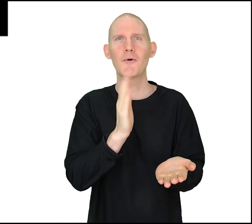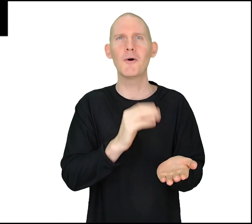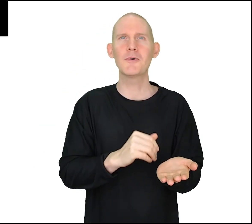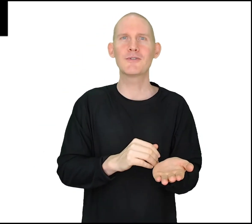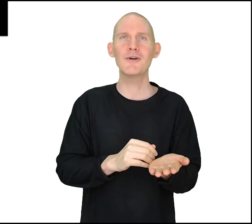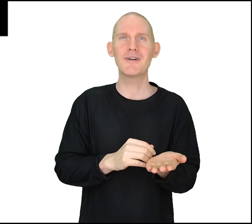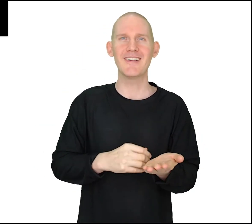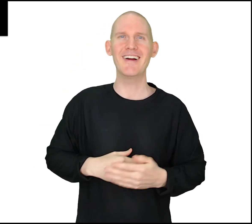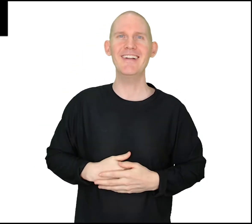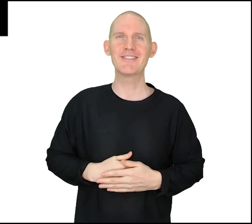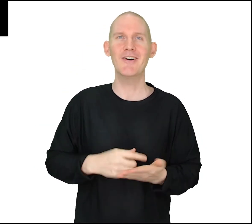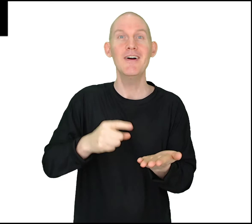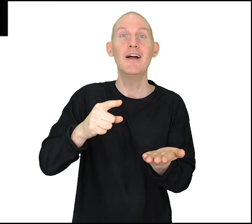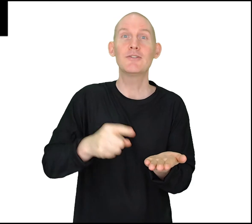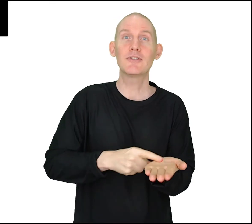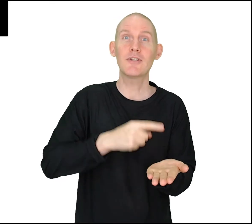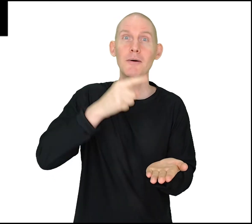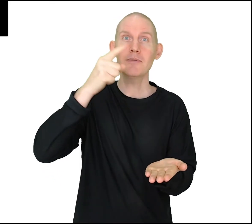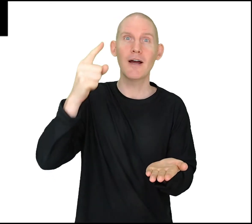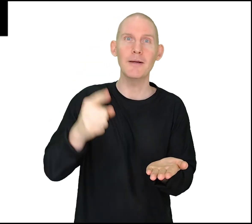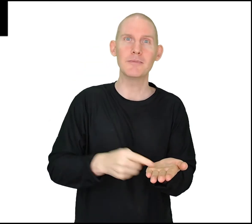forward circle. All right, so sometimes.